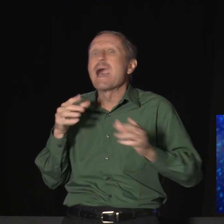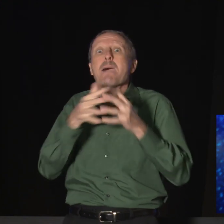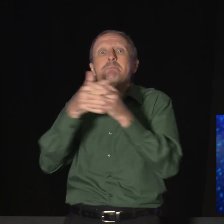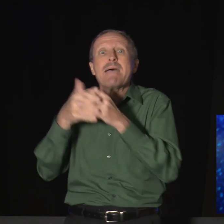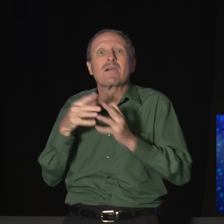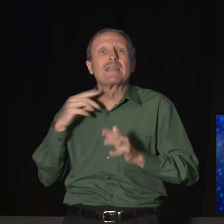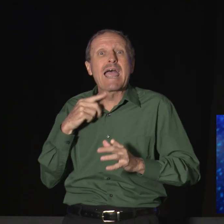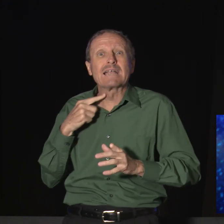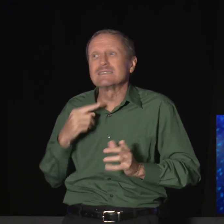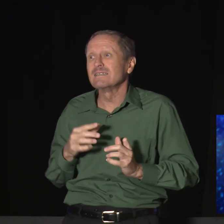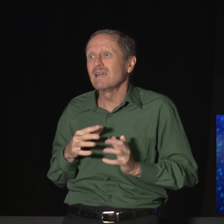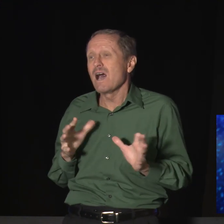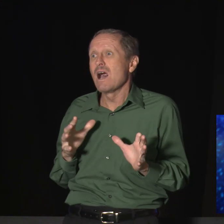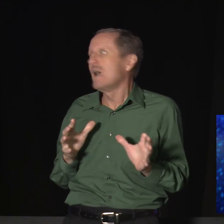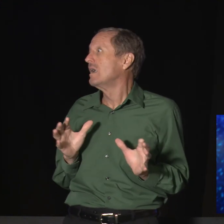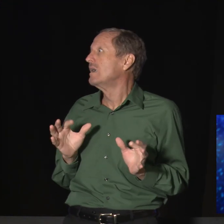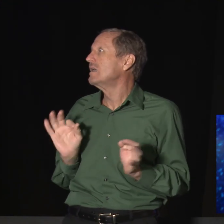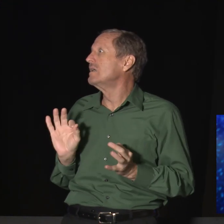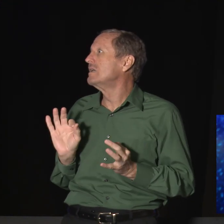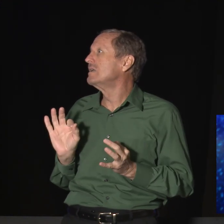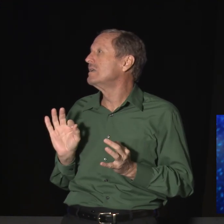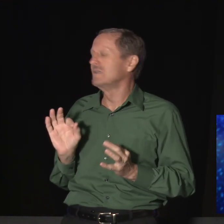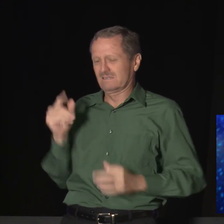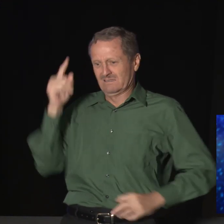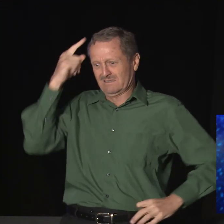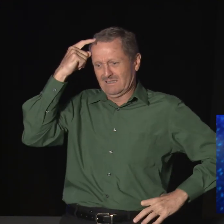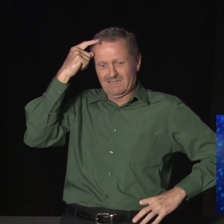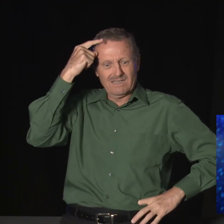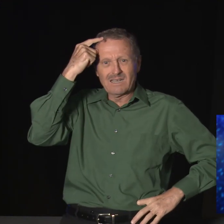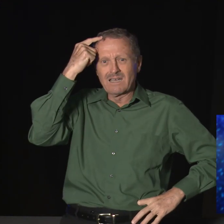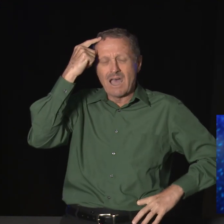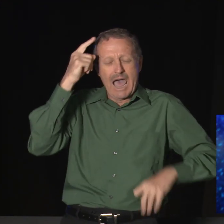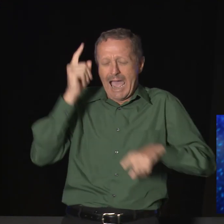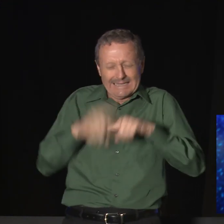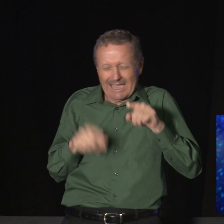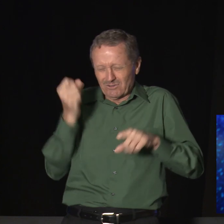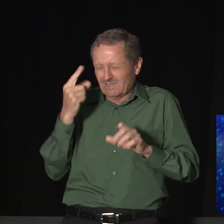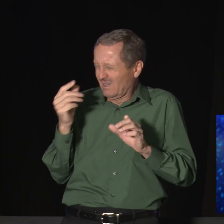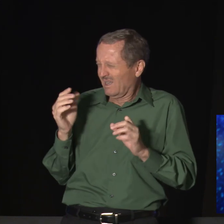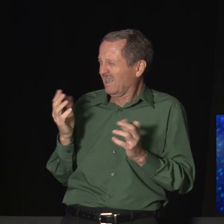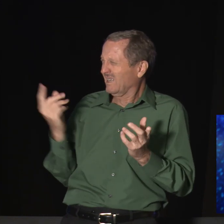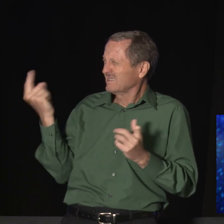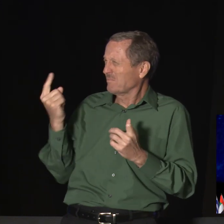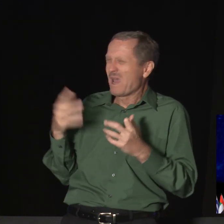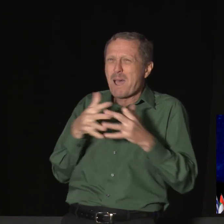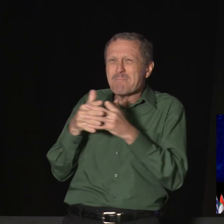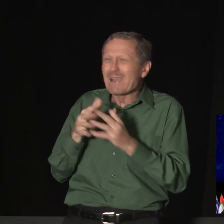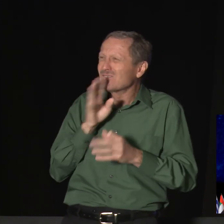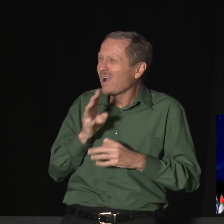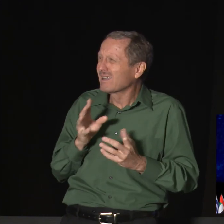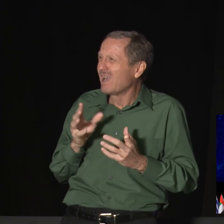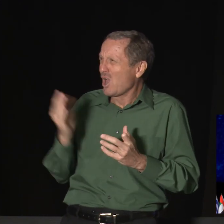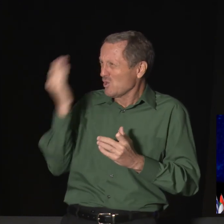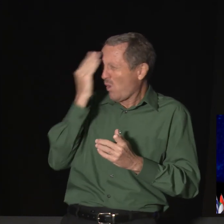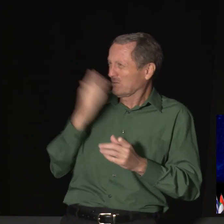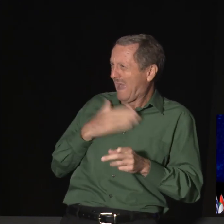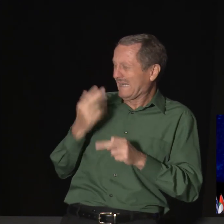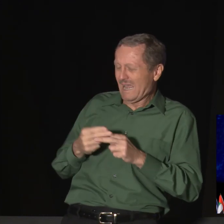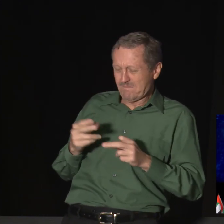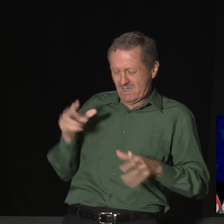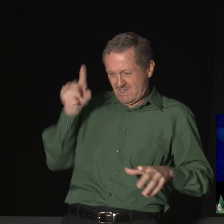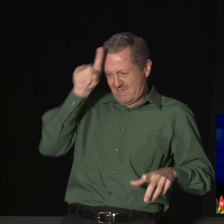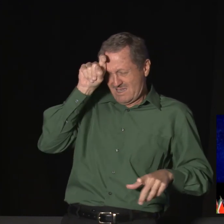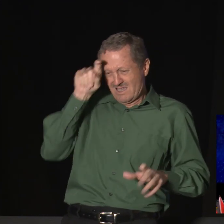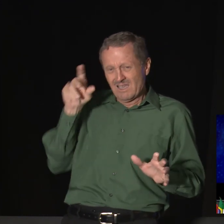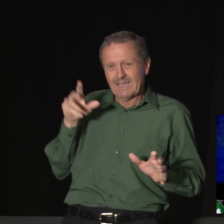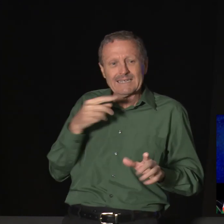American accent, and I can't compute. Like, I can't understand that somebody with an American accent knows my name. And